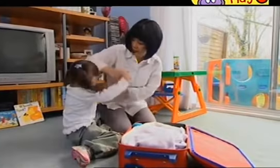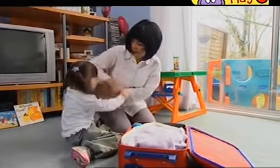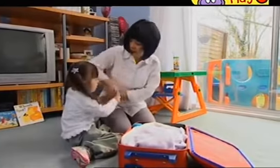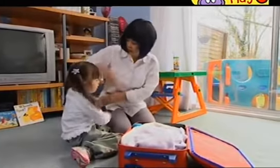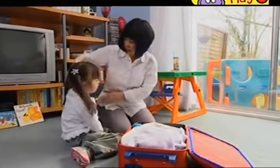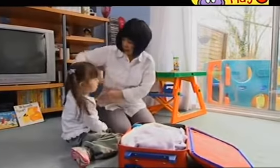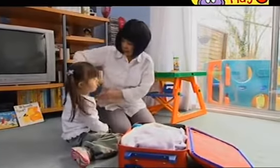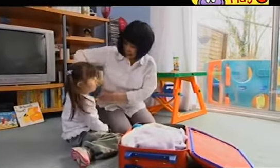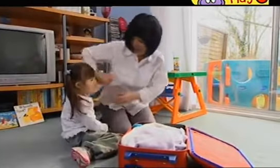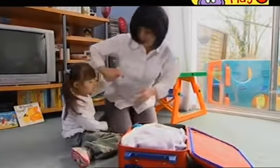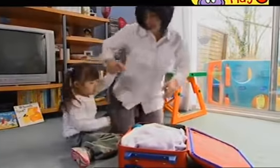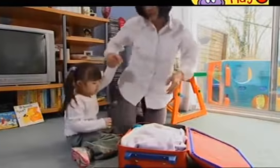going outside into the garden.